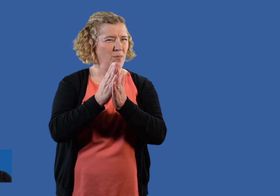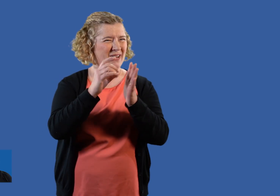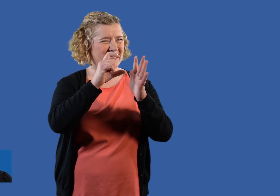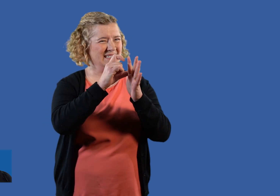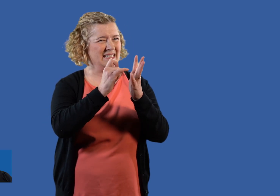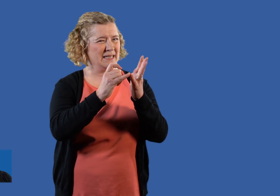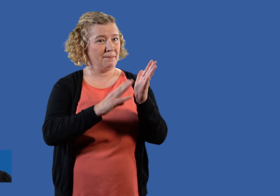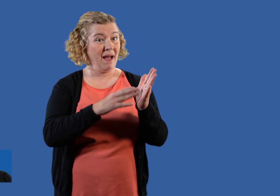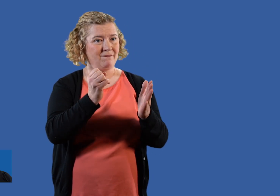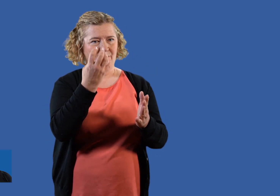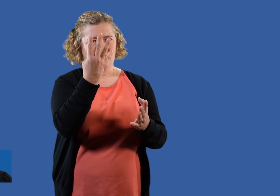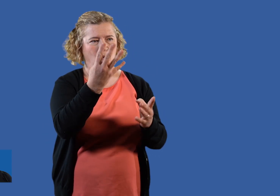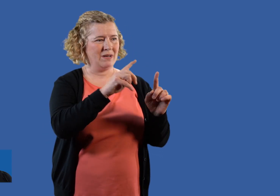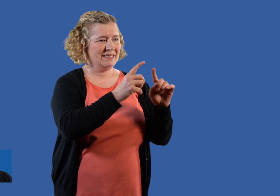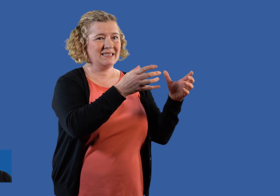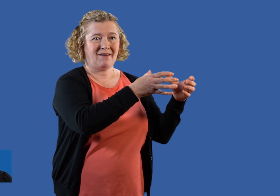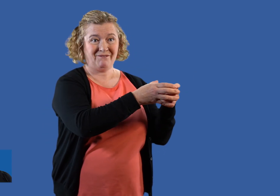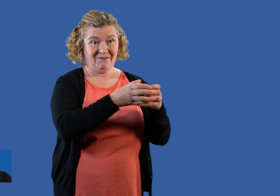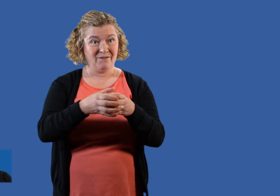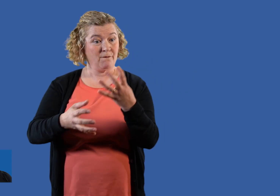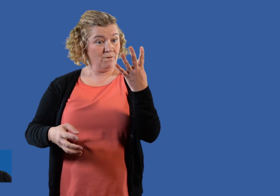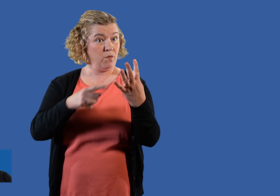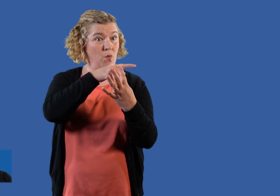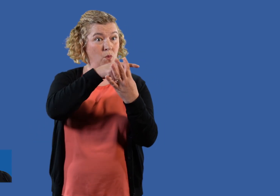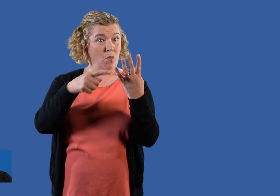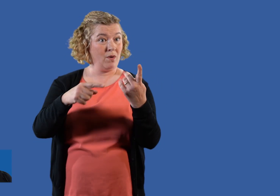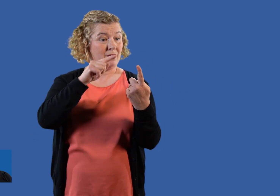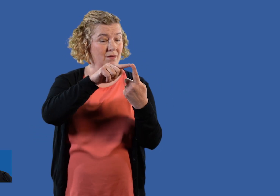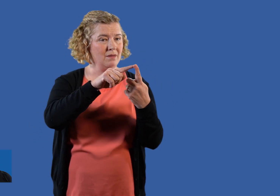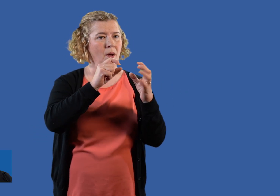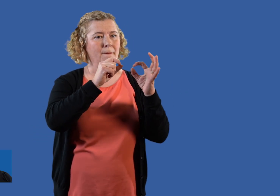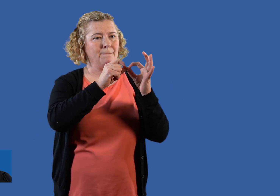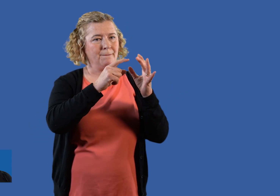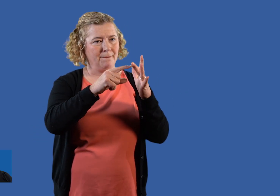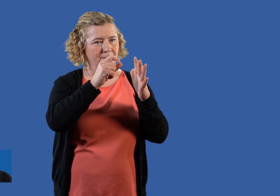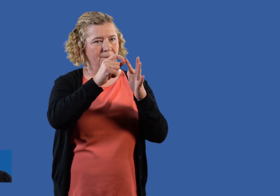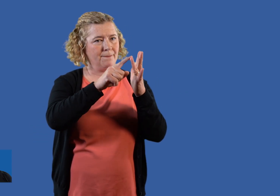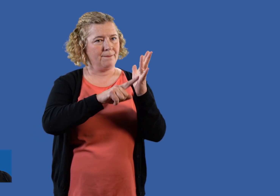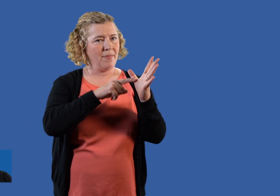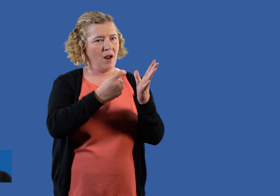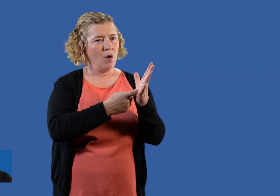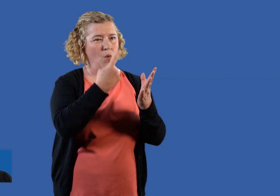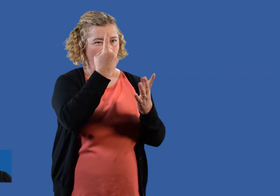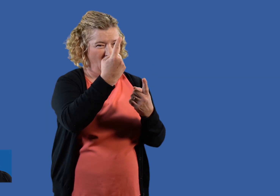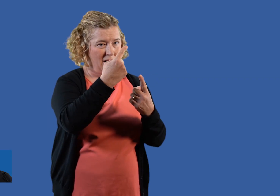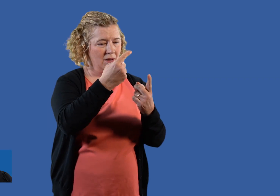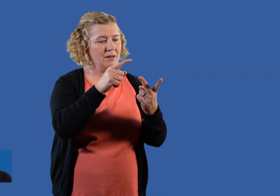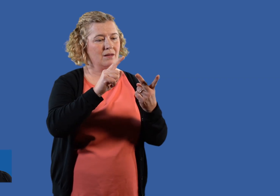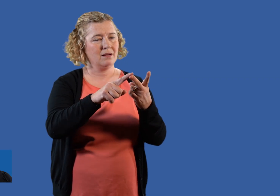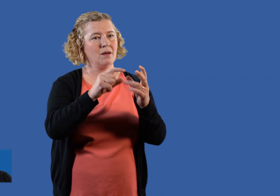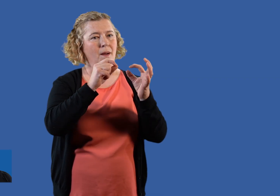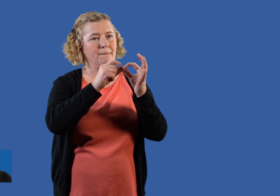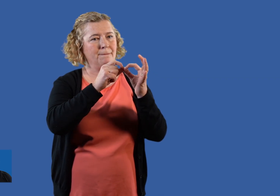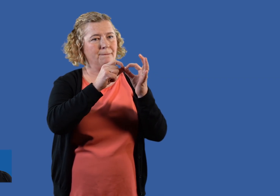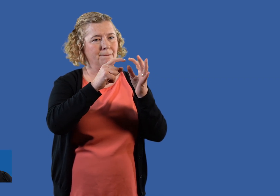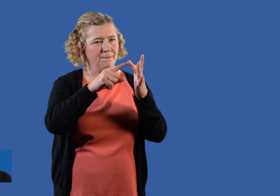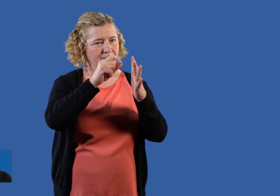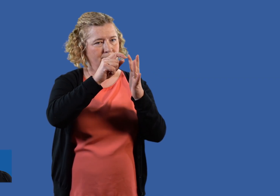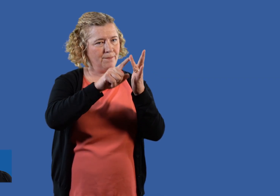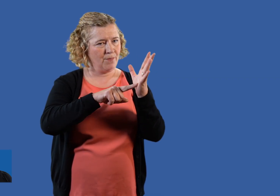four major categories outlined in the DSM, and these are bipolar 1 disorder, bipolar 2